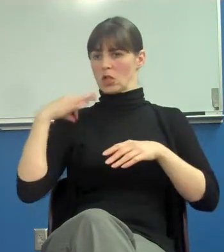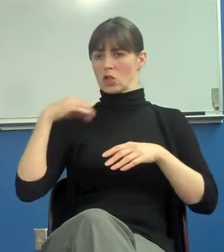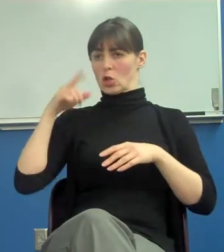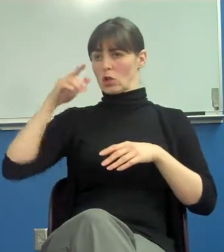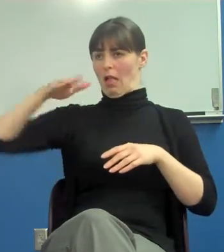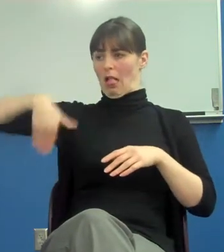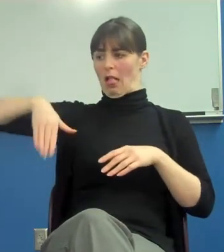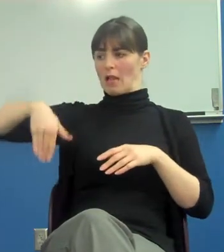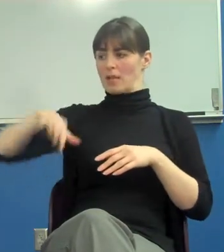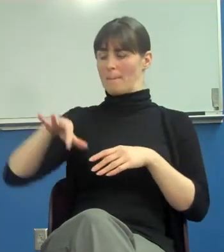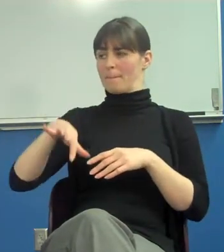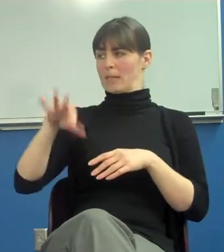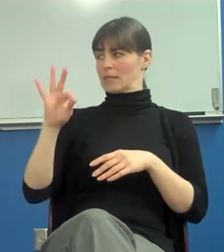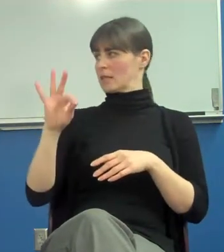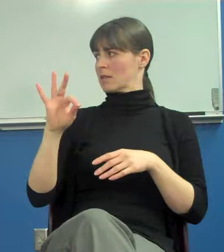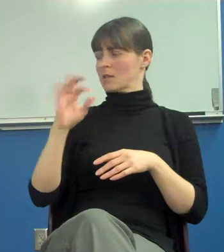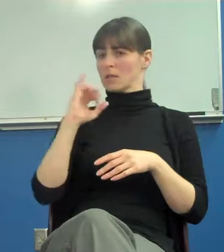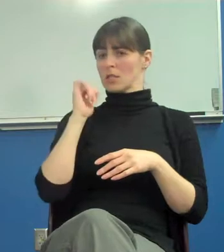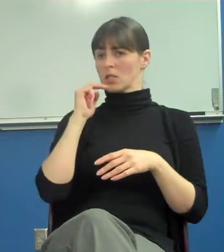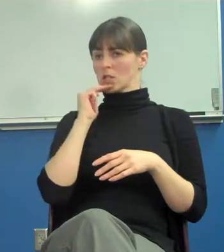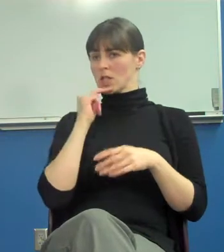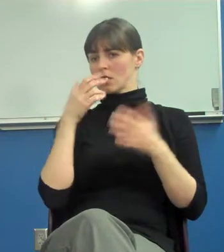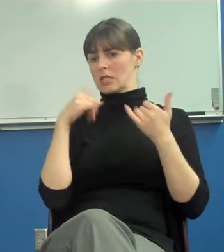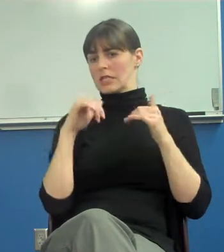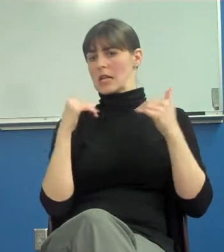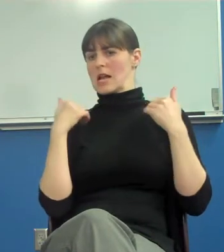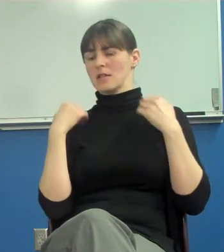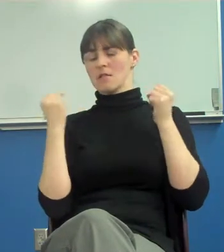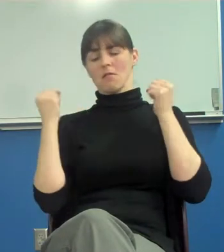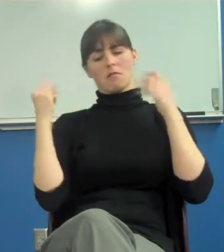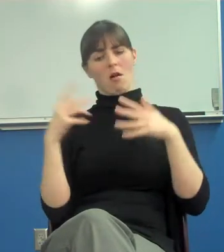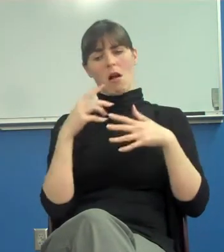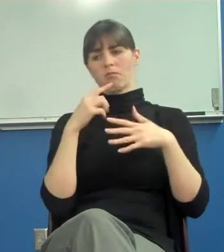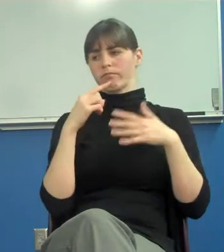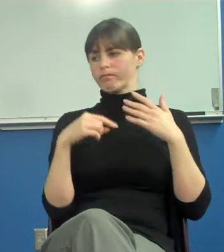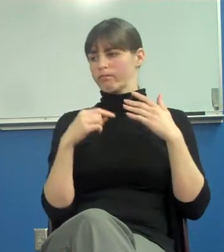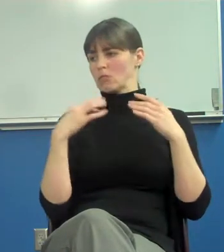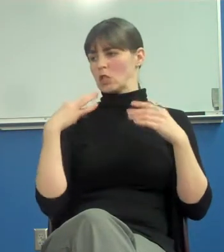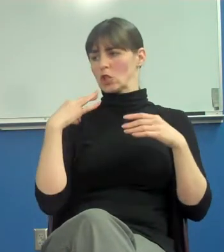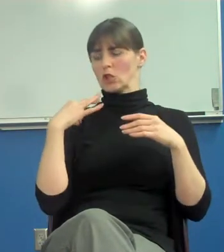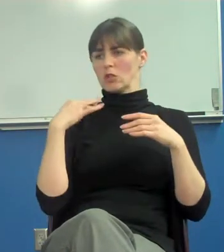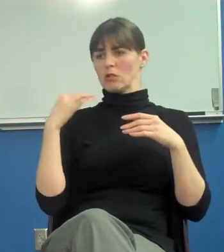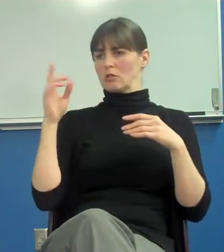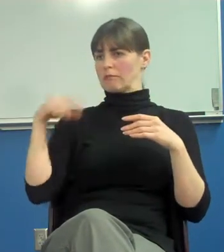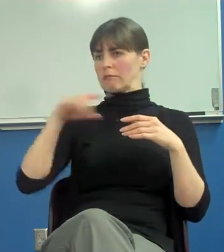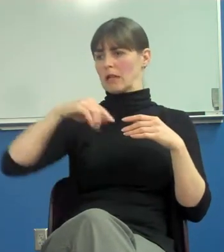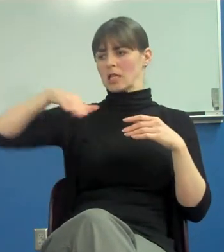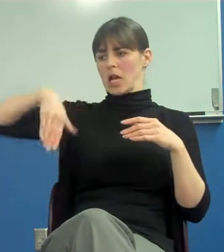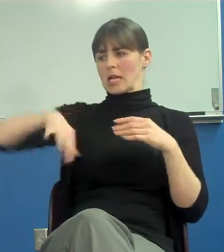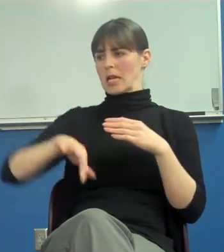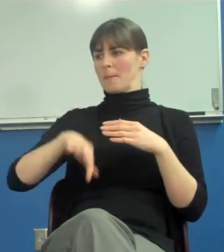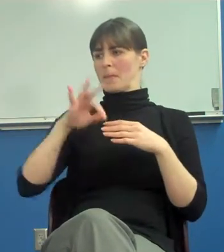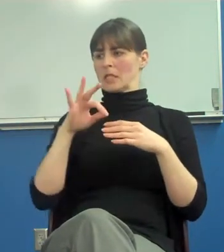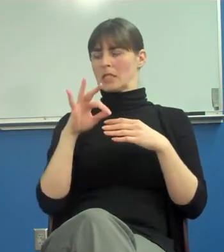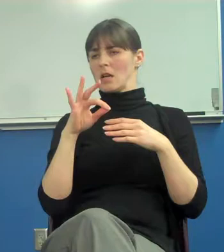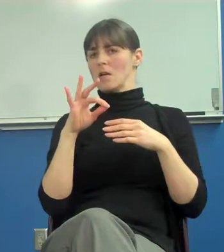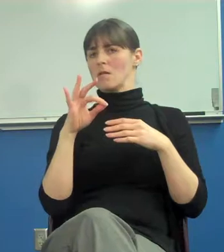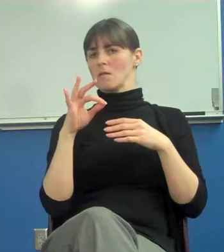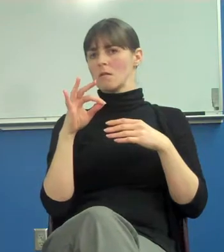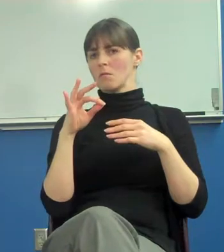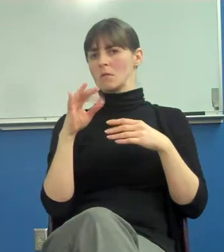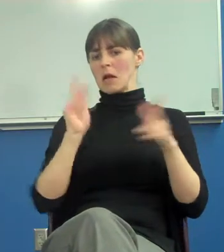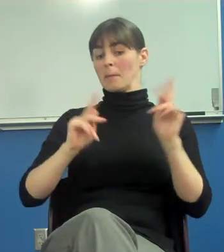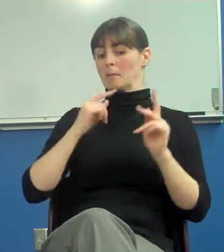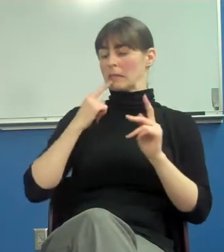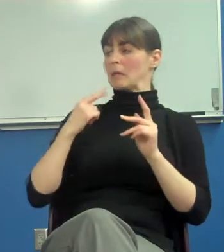up, Jesslyn said she still has a lot of shirts in there that are unaccounted for. People said they wanted one and then never came